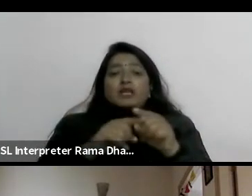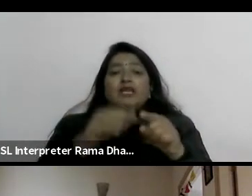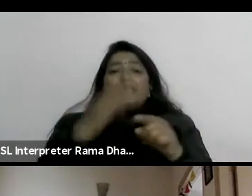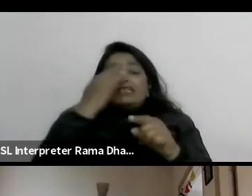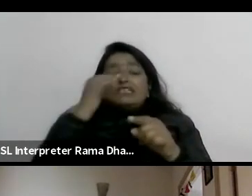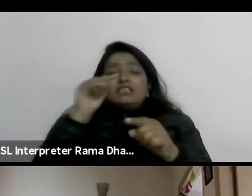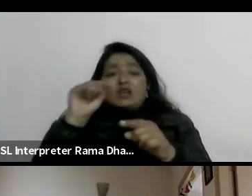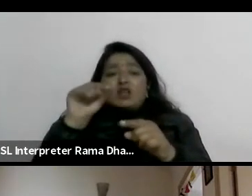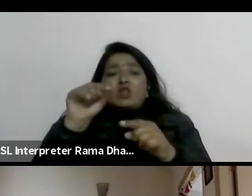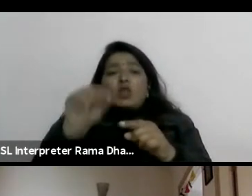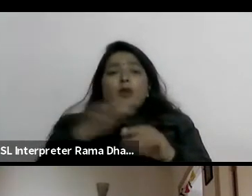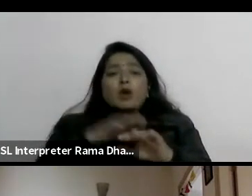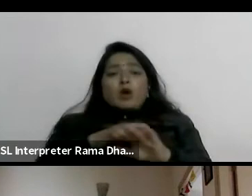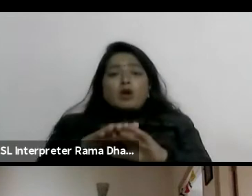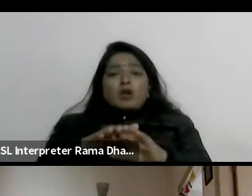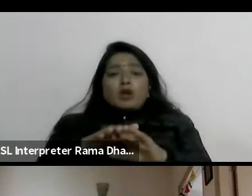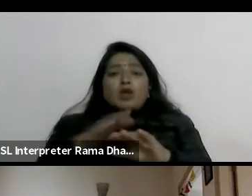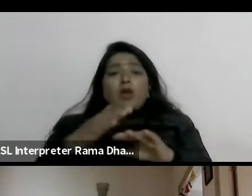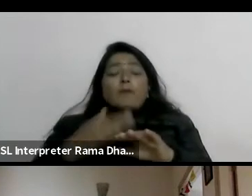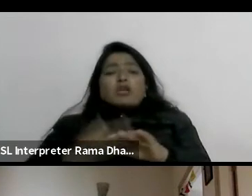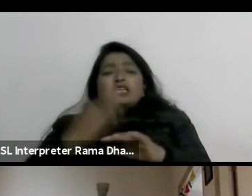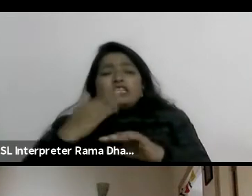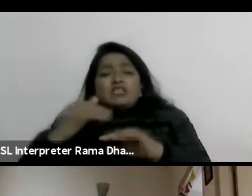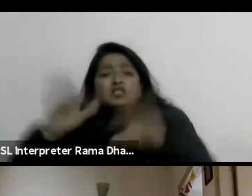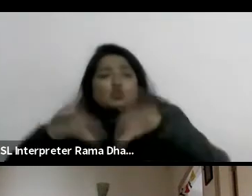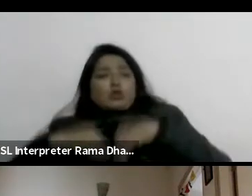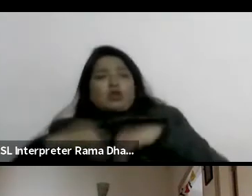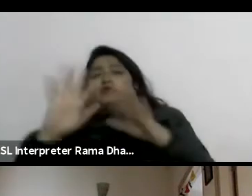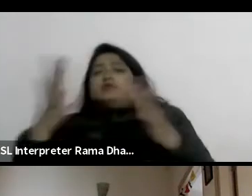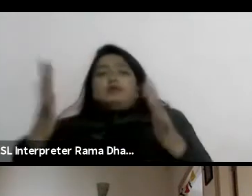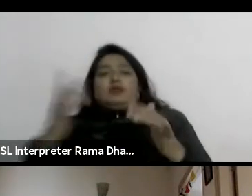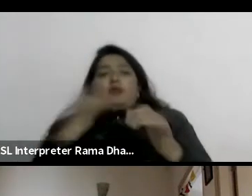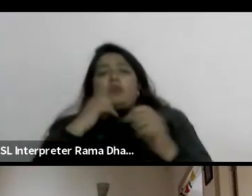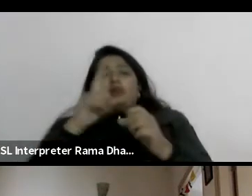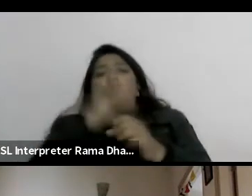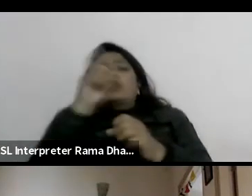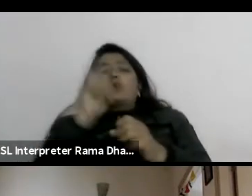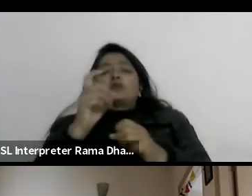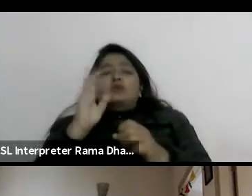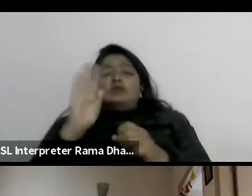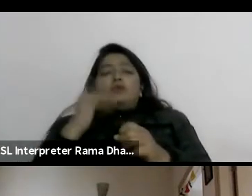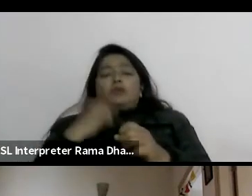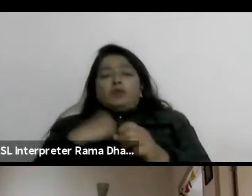think that I am unacceptable. Thank you.